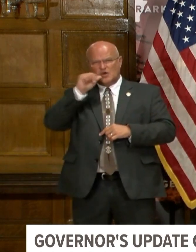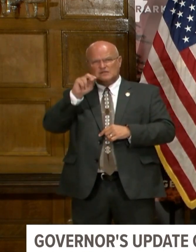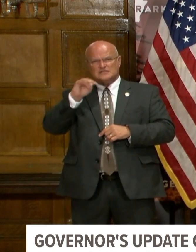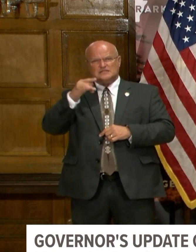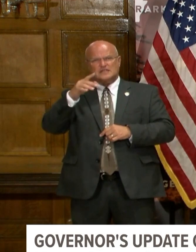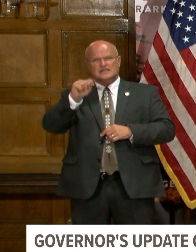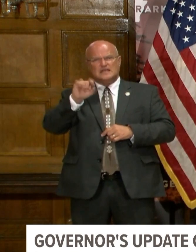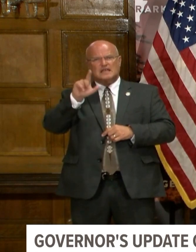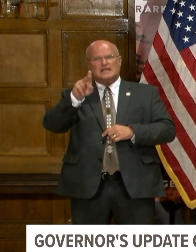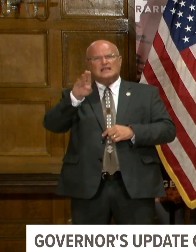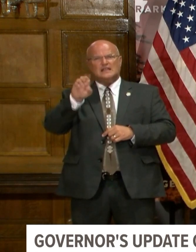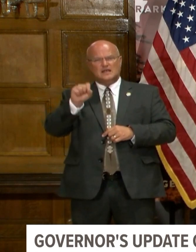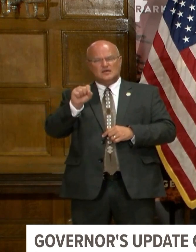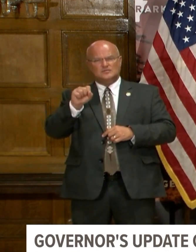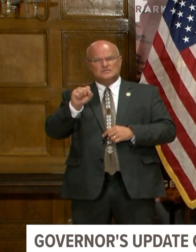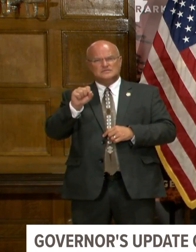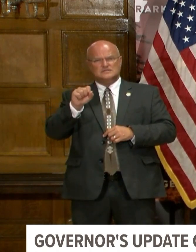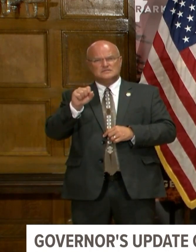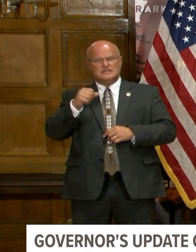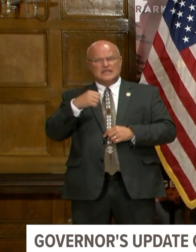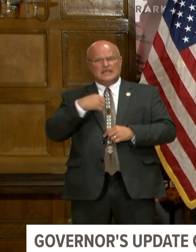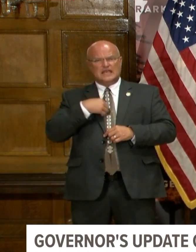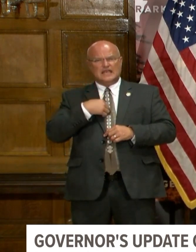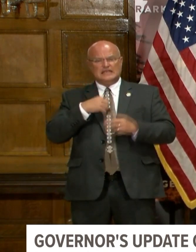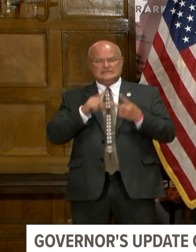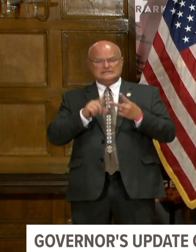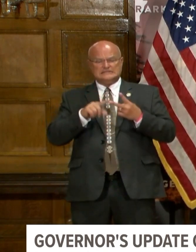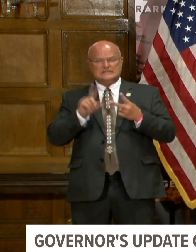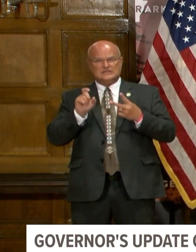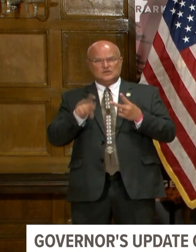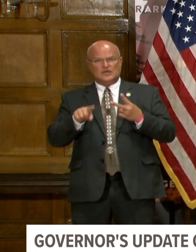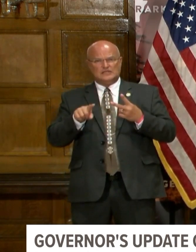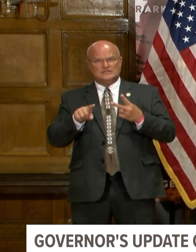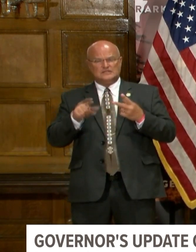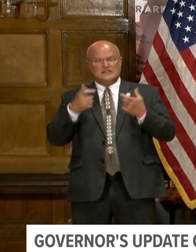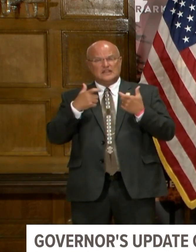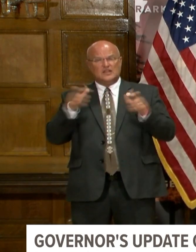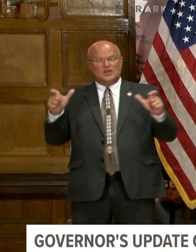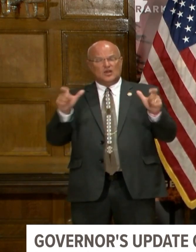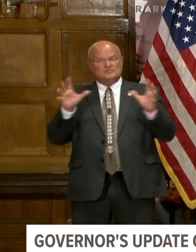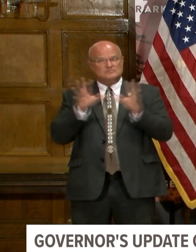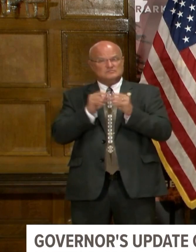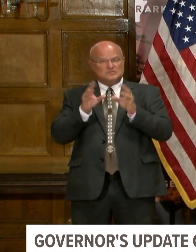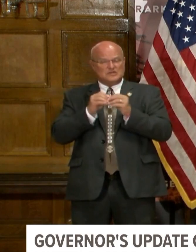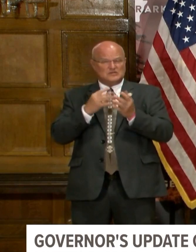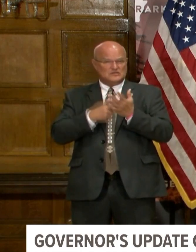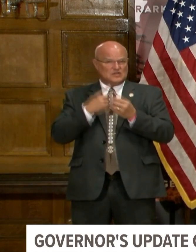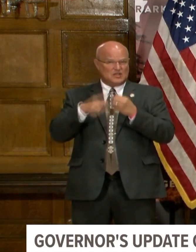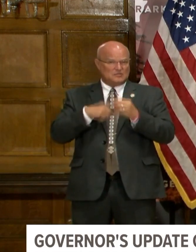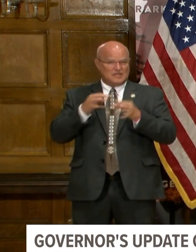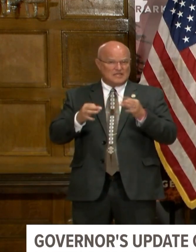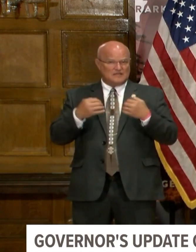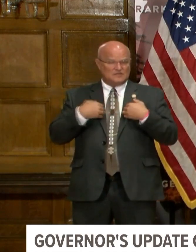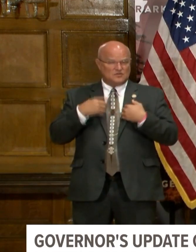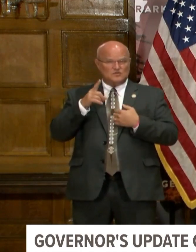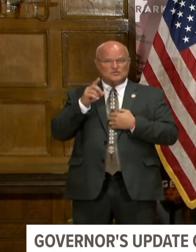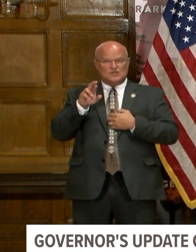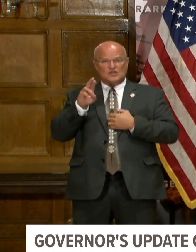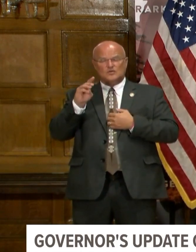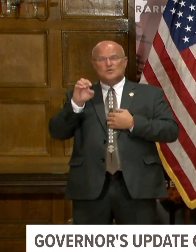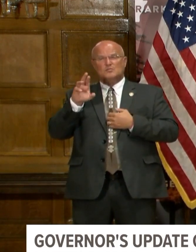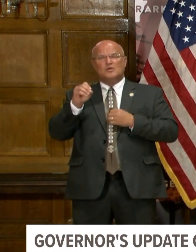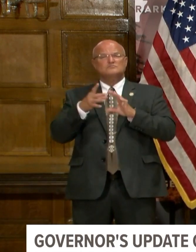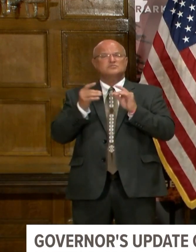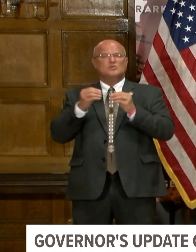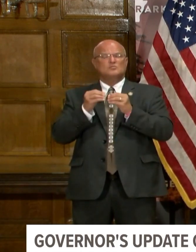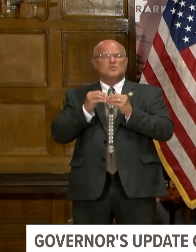nightclubs? And had a second separate question on the large gatherings you were talking about. I was wondering if you or Dr. Romero could